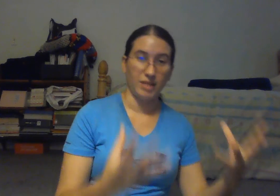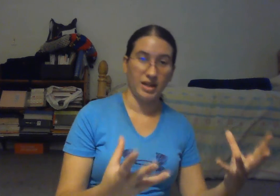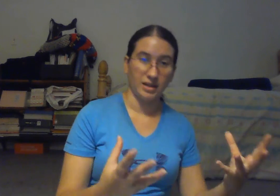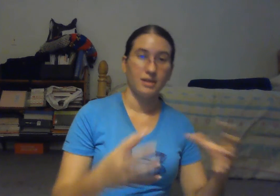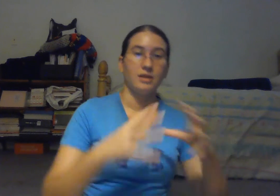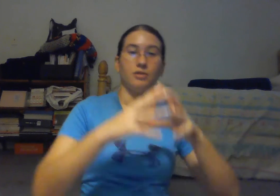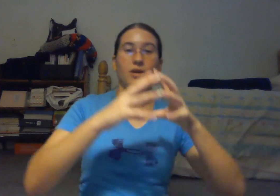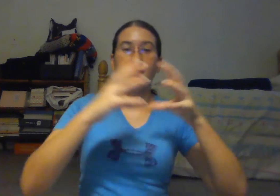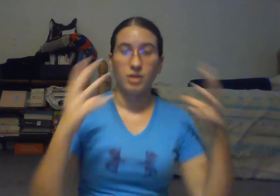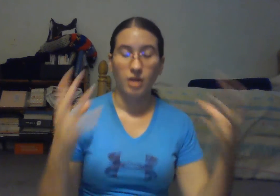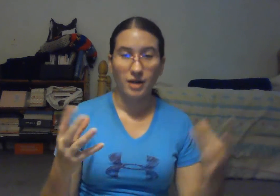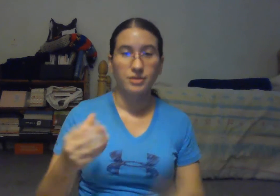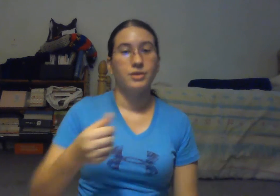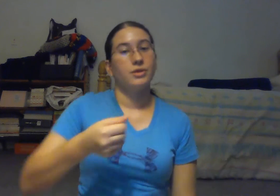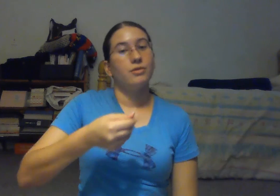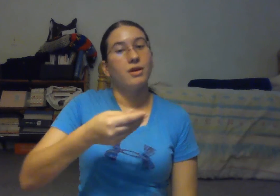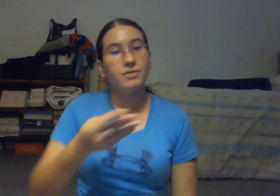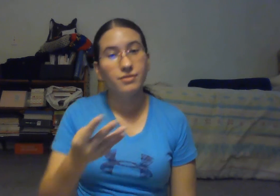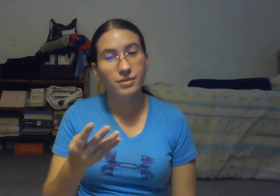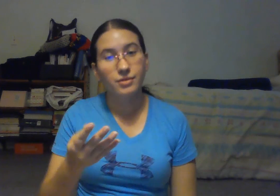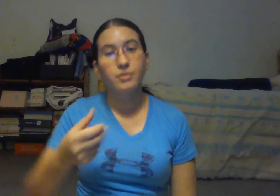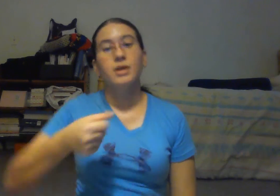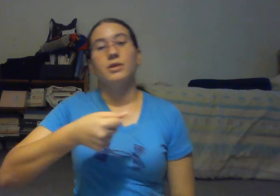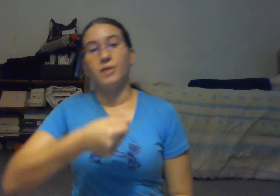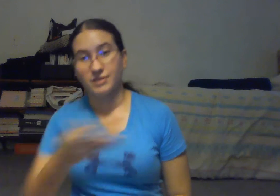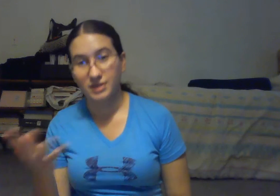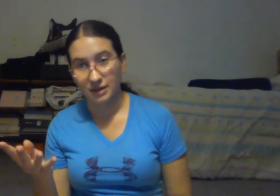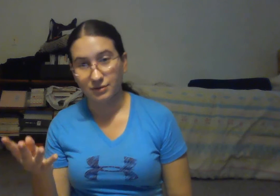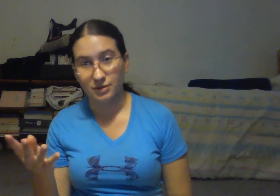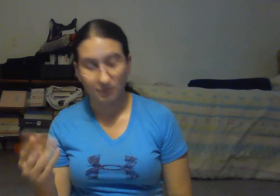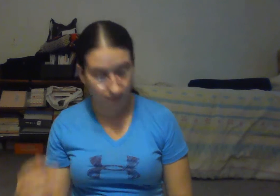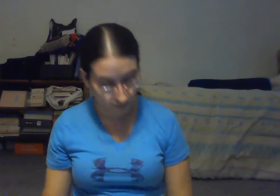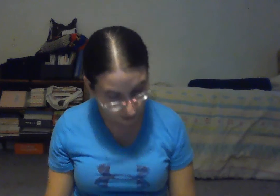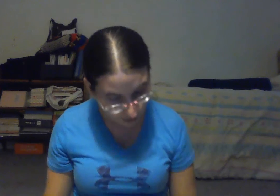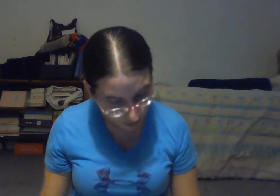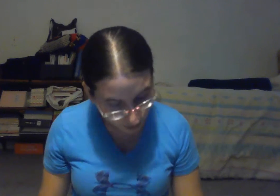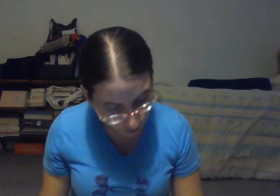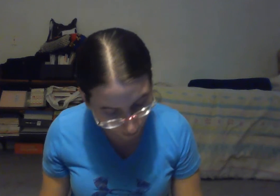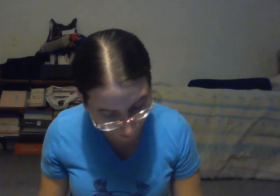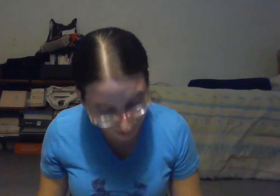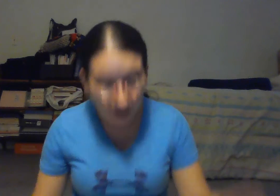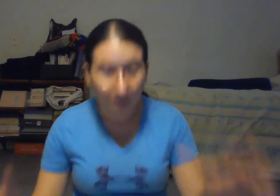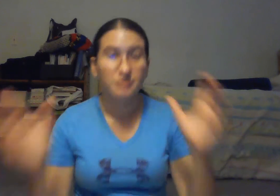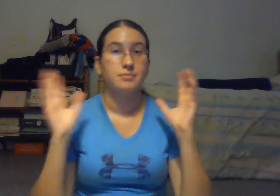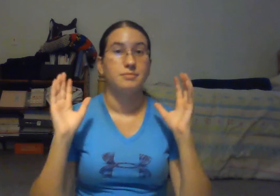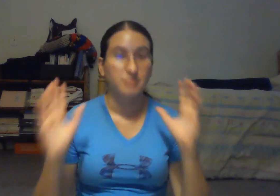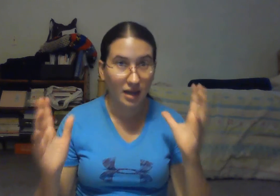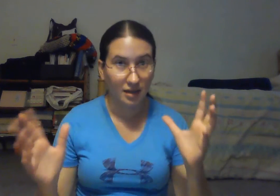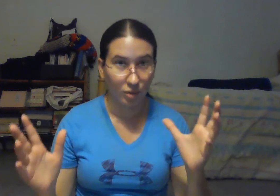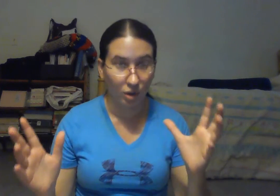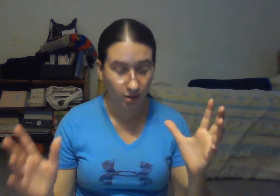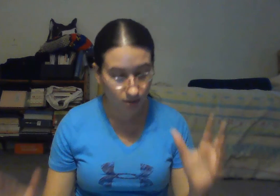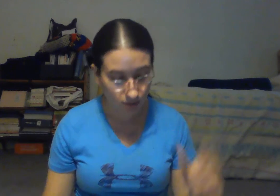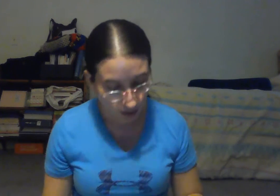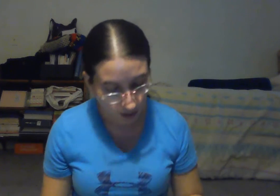many, you have a lot, you have a few, you have several, right? So I have many books.